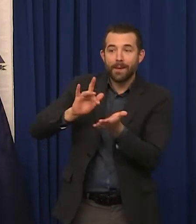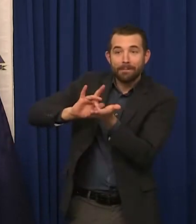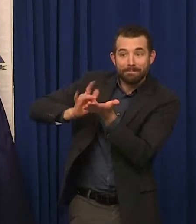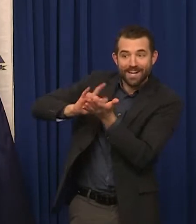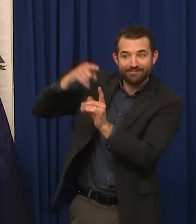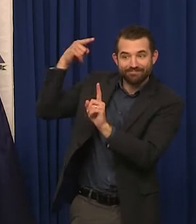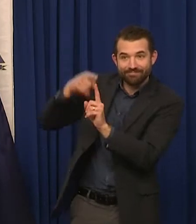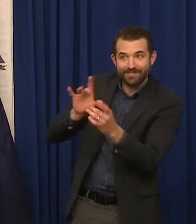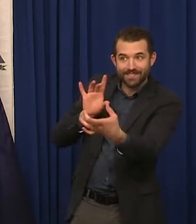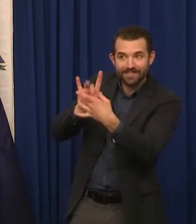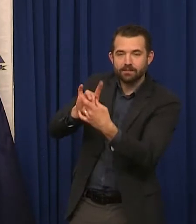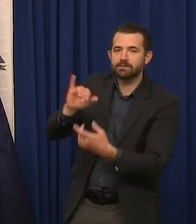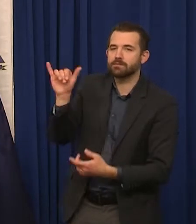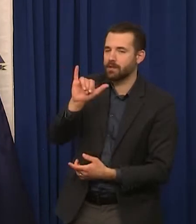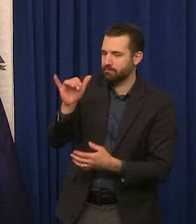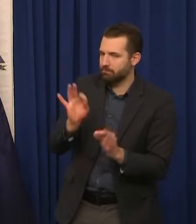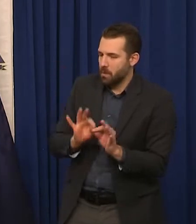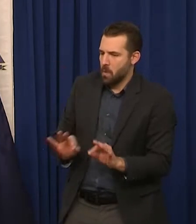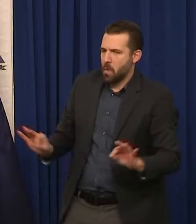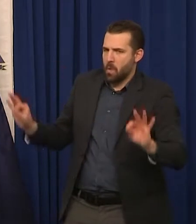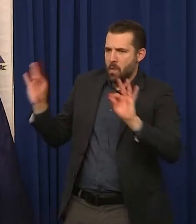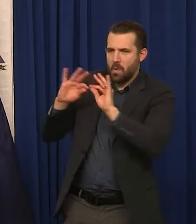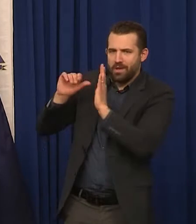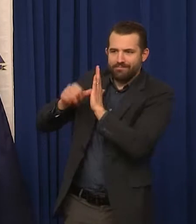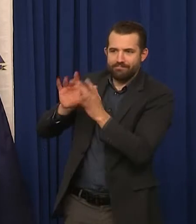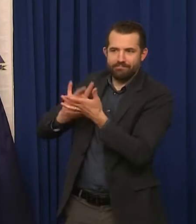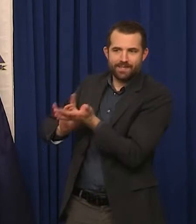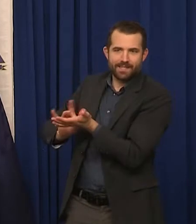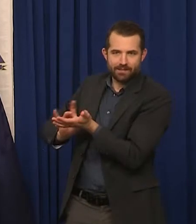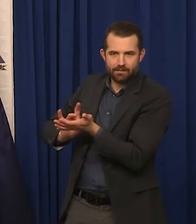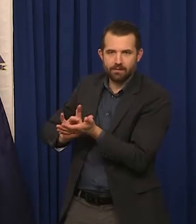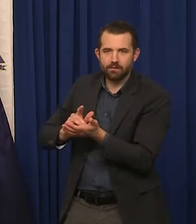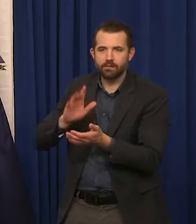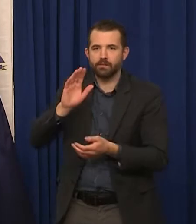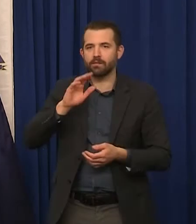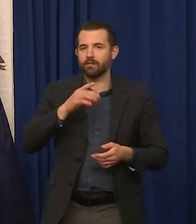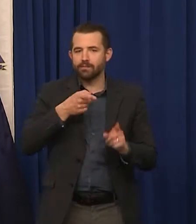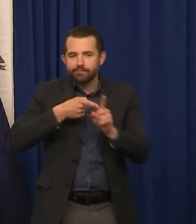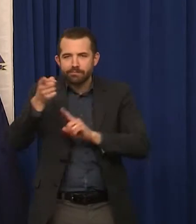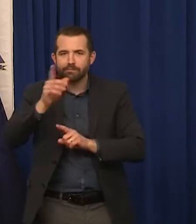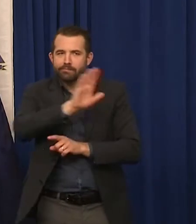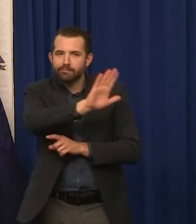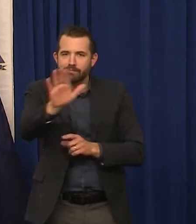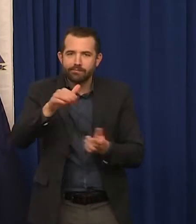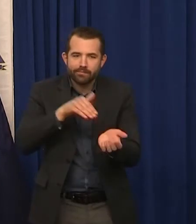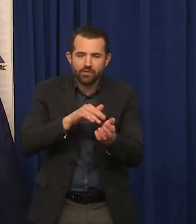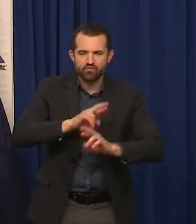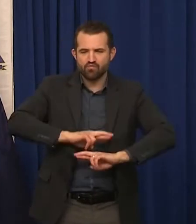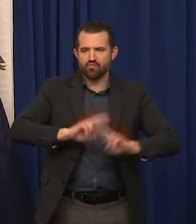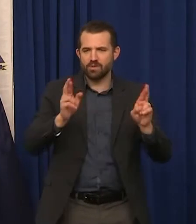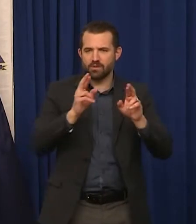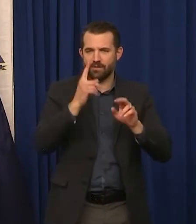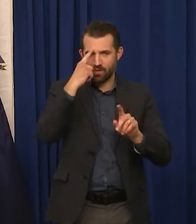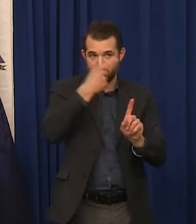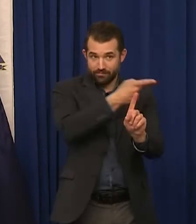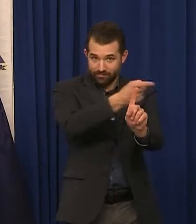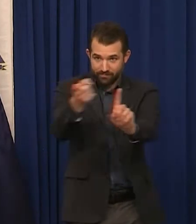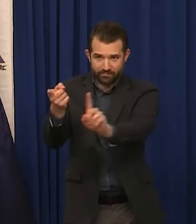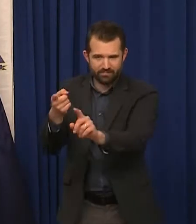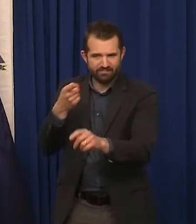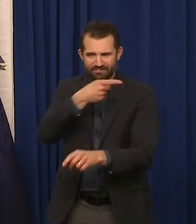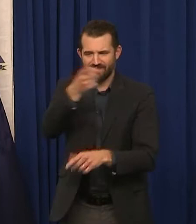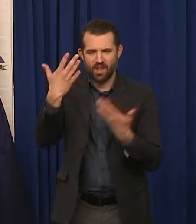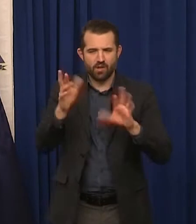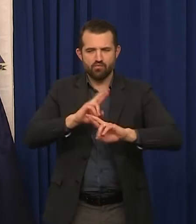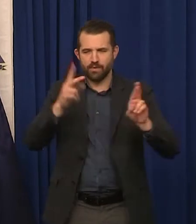just as important. And so your medical providers across the state are waiting to hear from you. So with that, I'd like